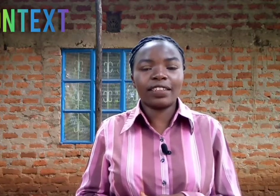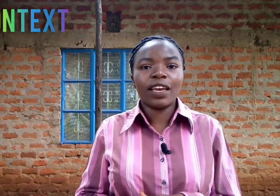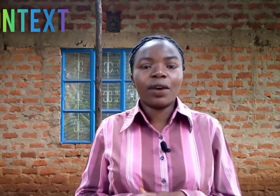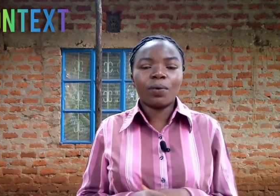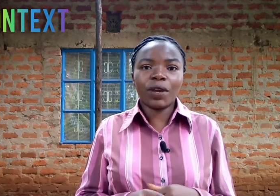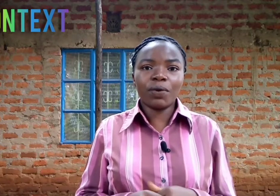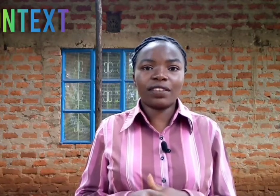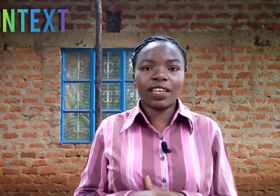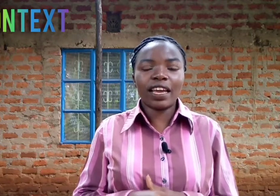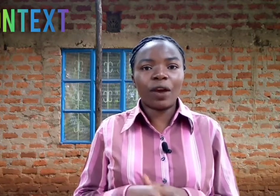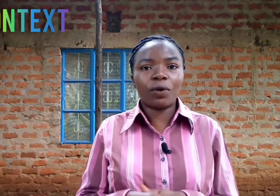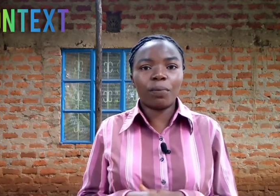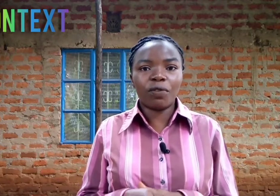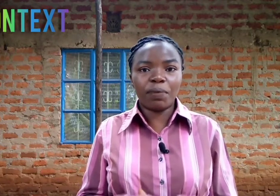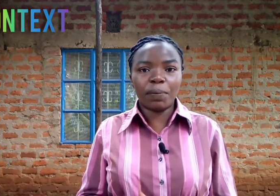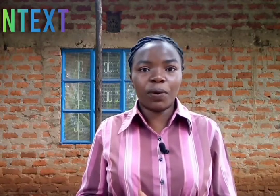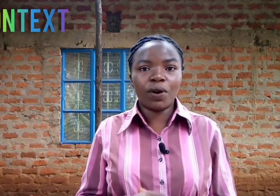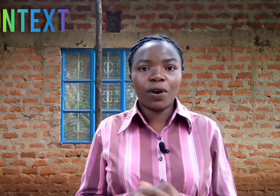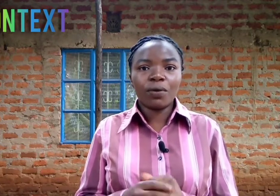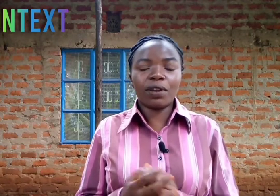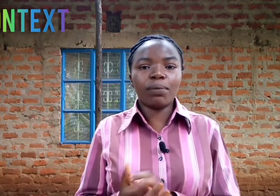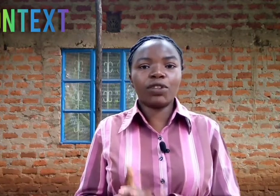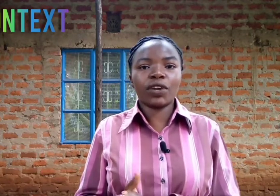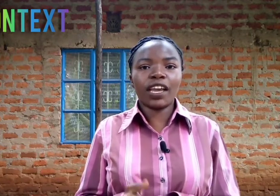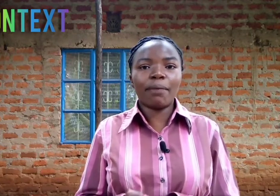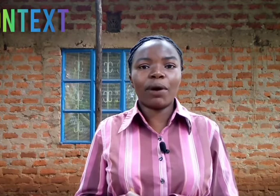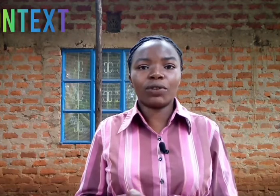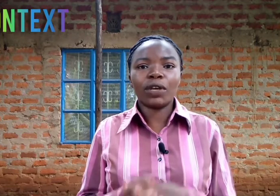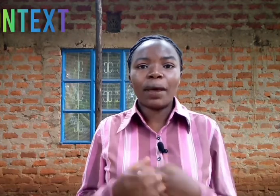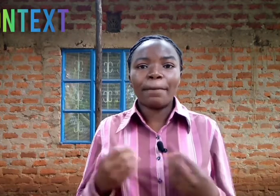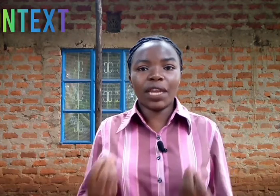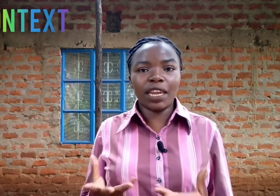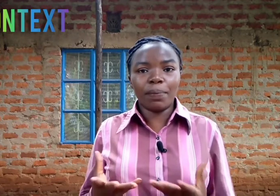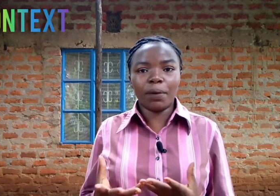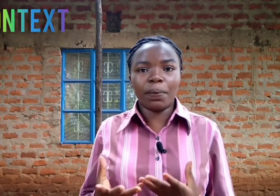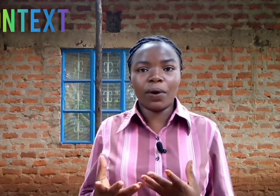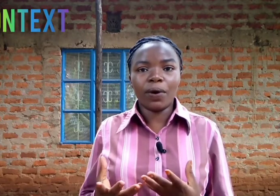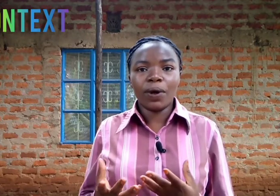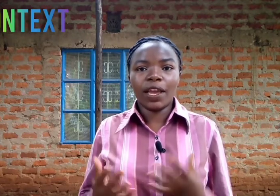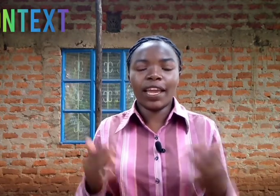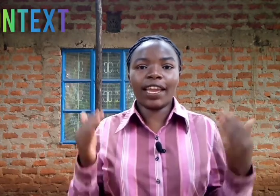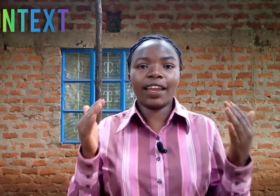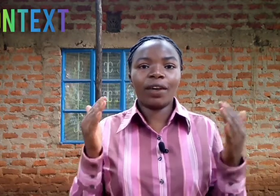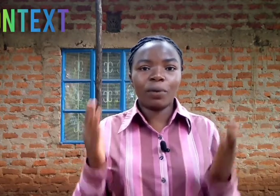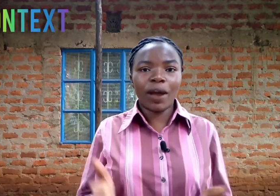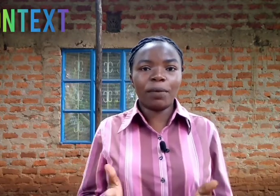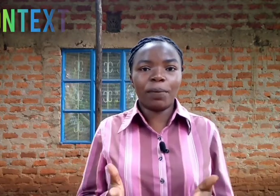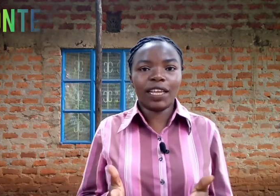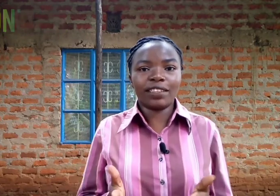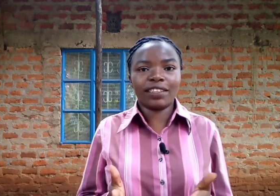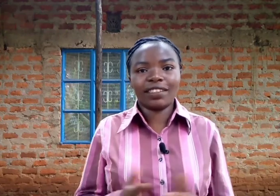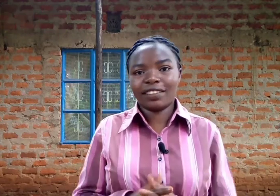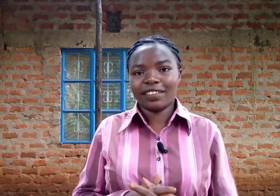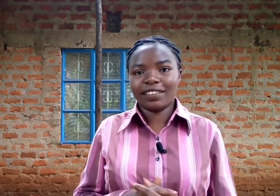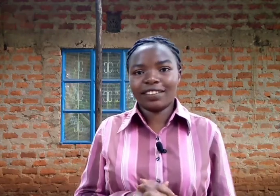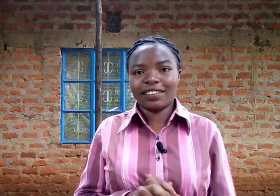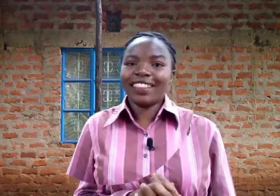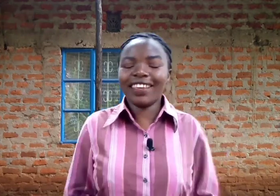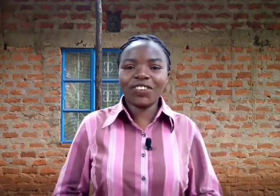when we are saying a group of people, we will be talking about many people in one place. Thank you